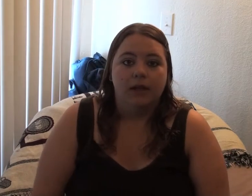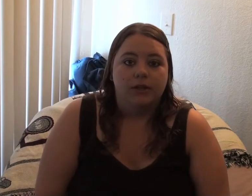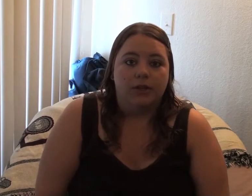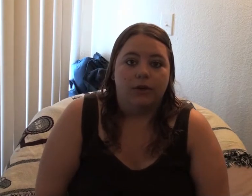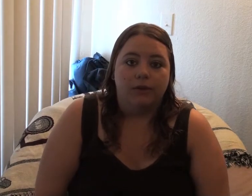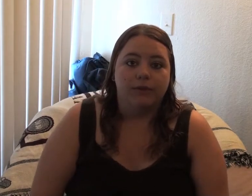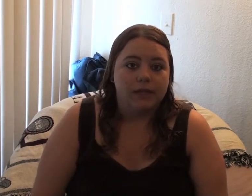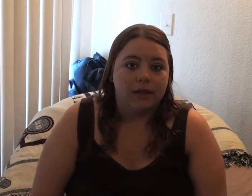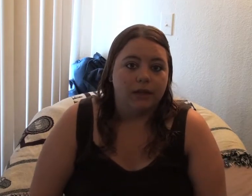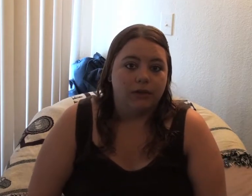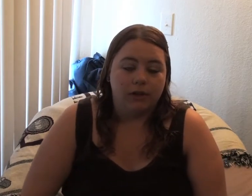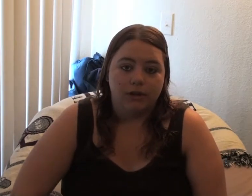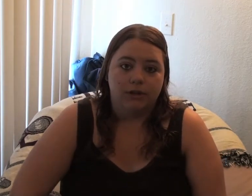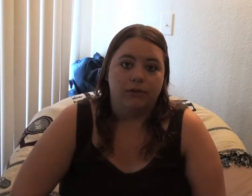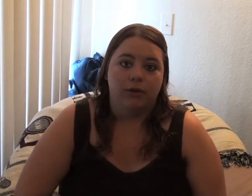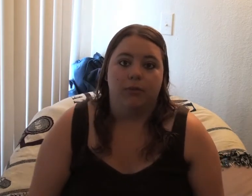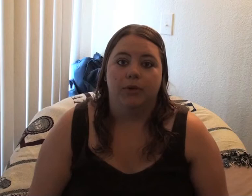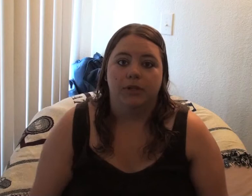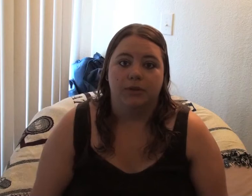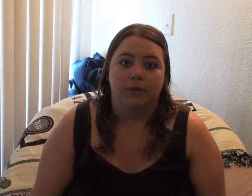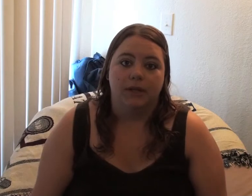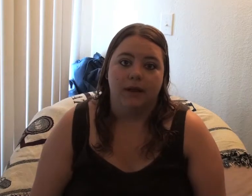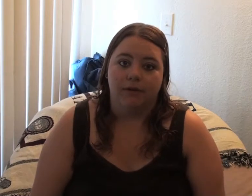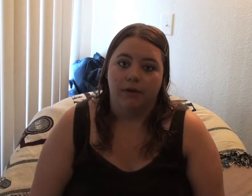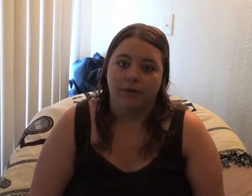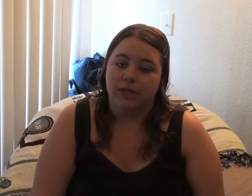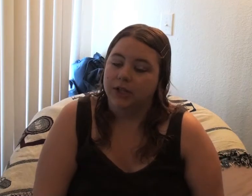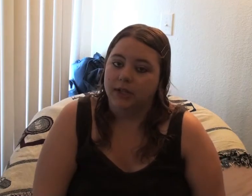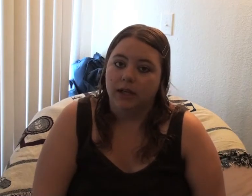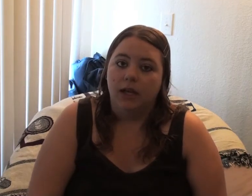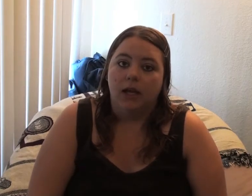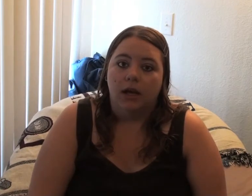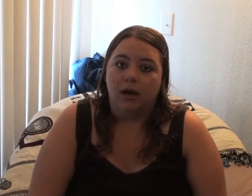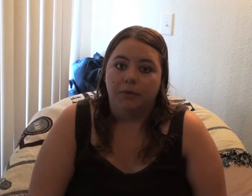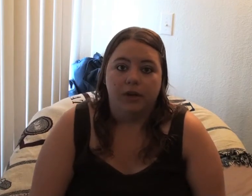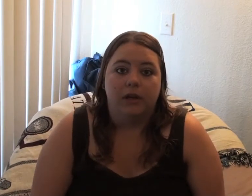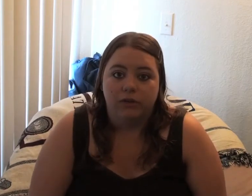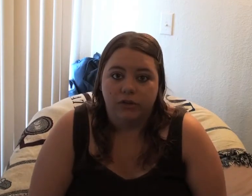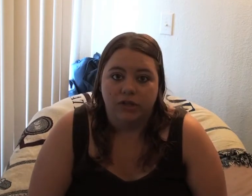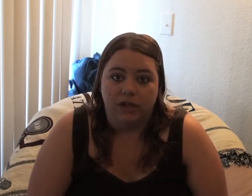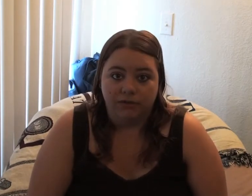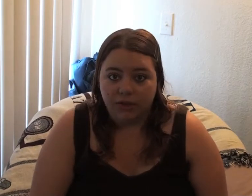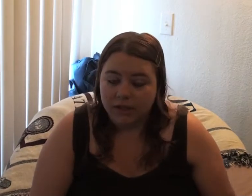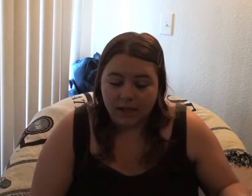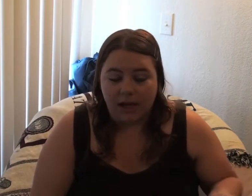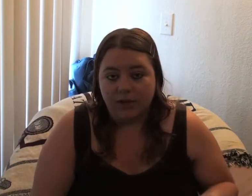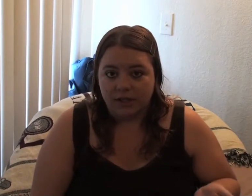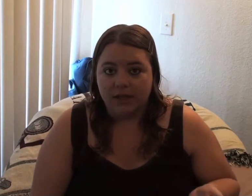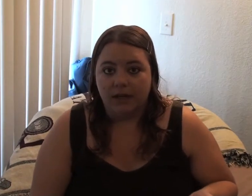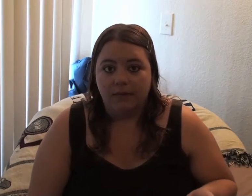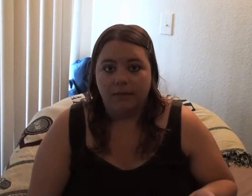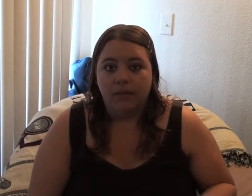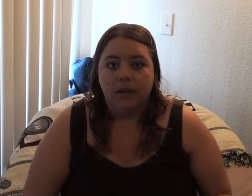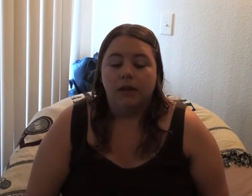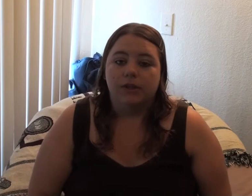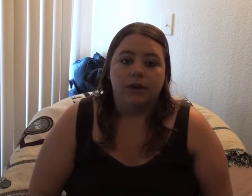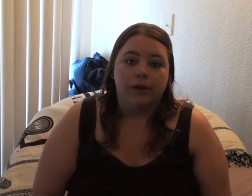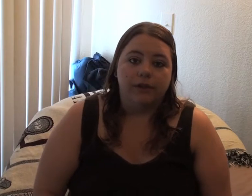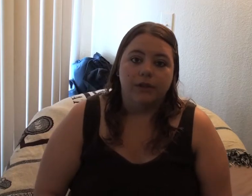So the first thing that you're going to do when you approach someone to have a conversation, you're going to introduce yourself, just like I just did. So all you have to